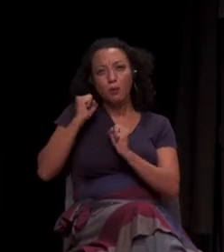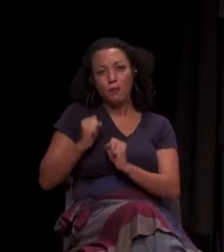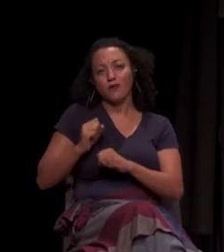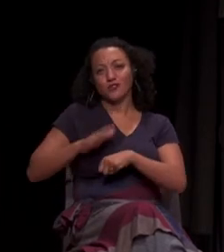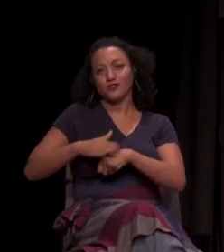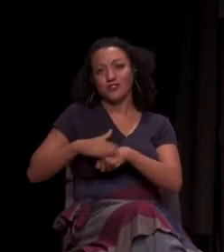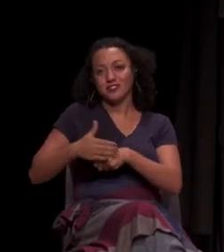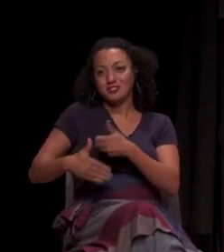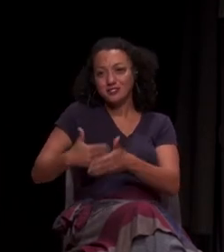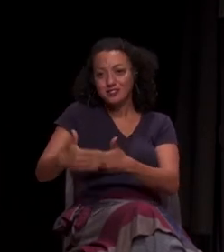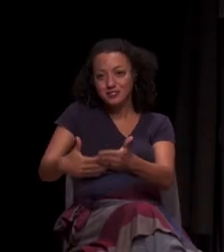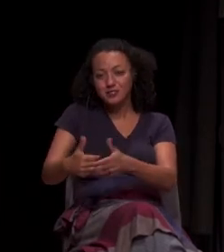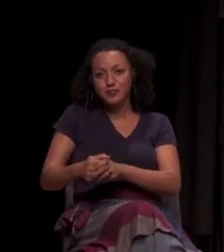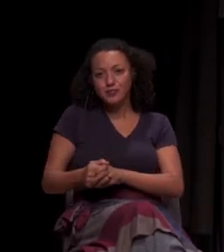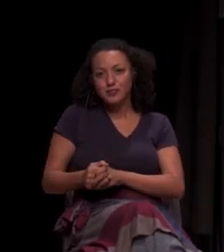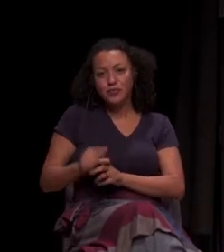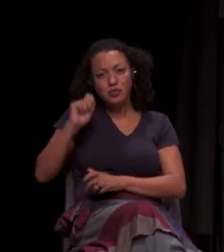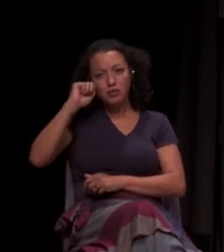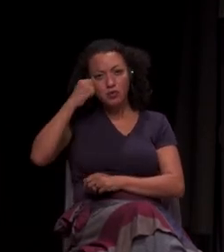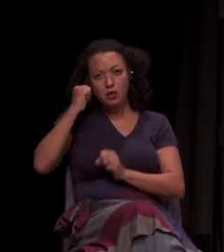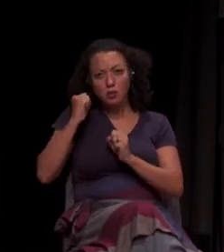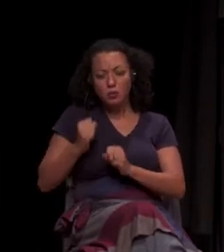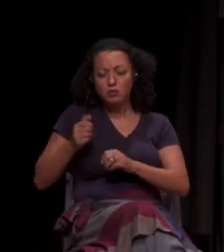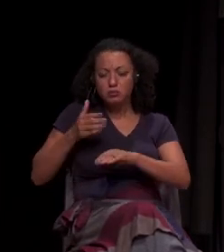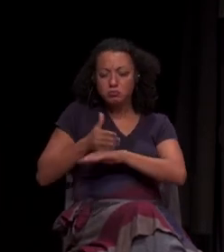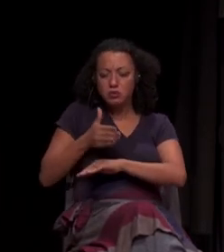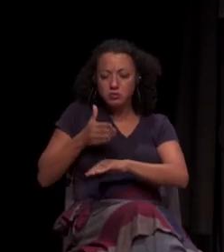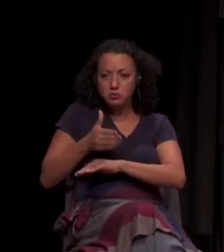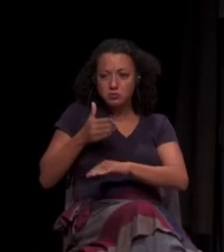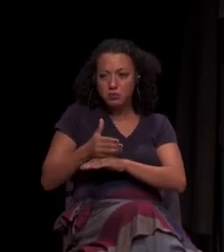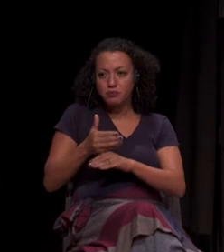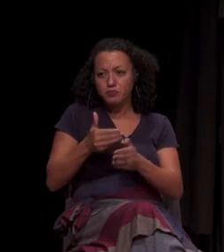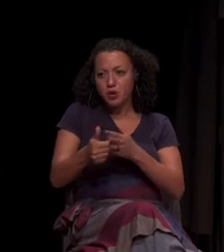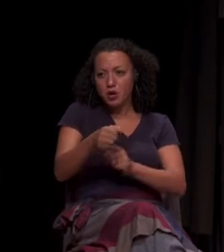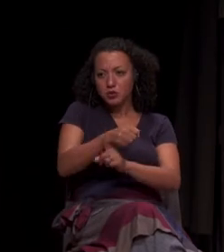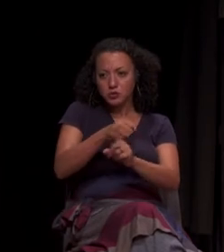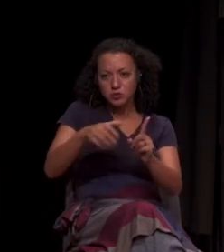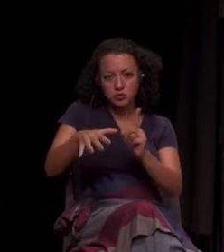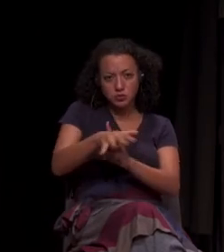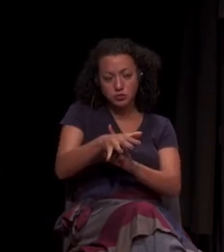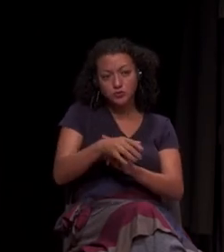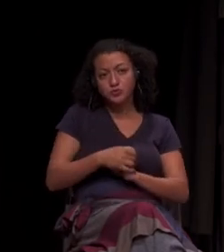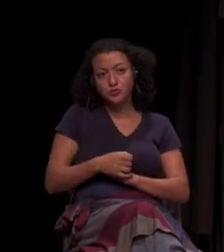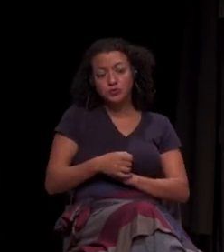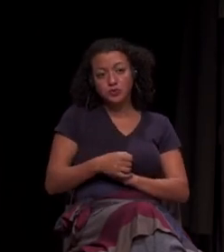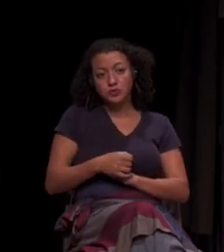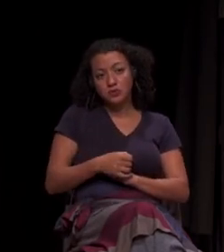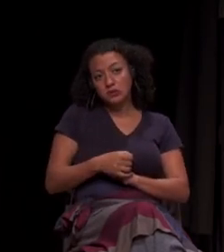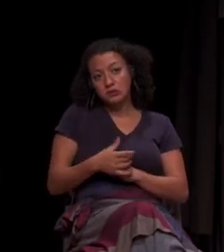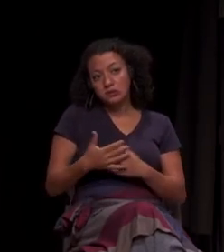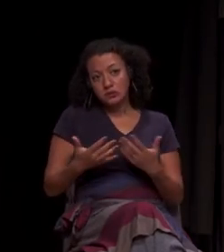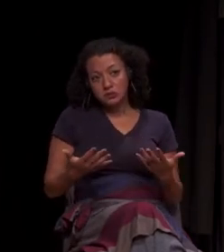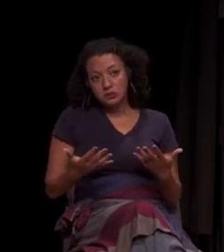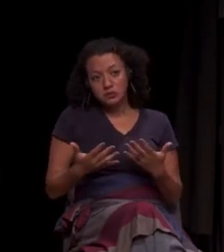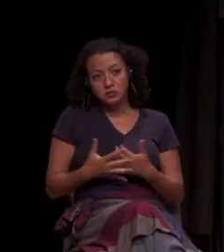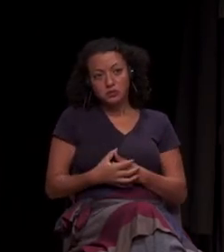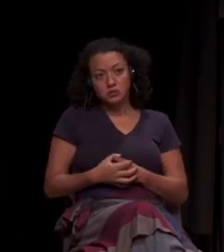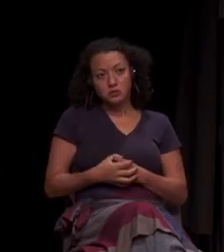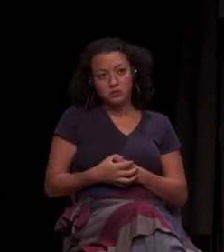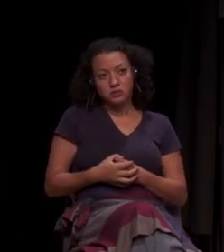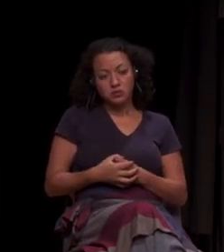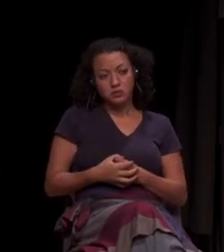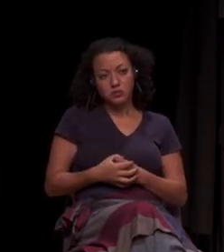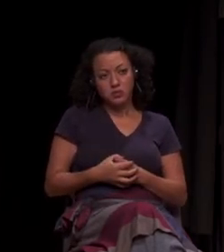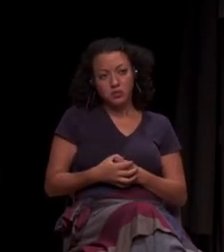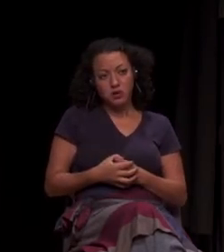whatever societal strictures there might be. So in terms of the definition and the of black masculinity, he